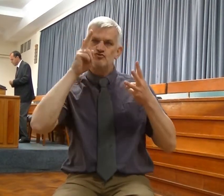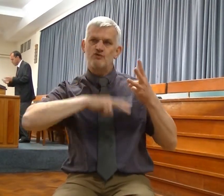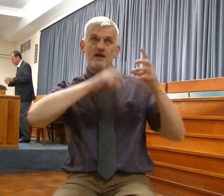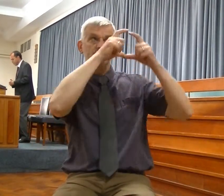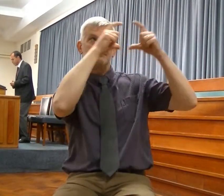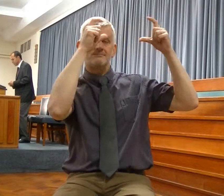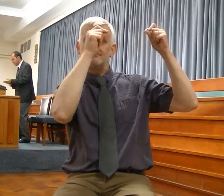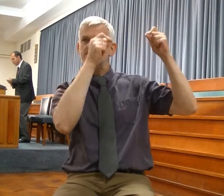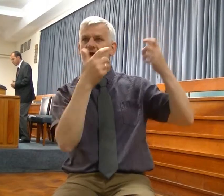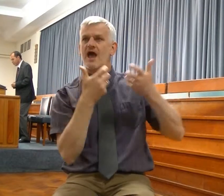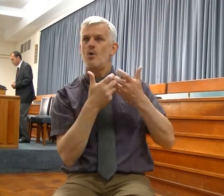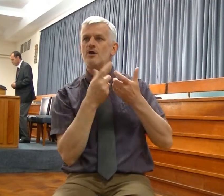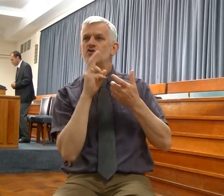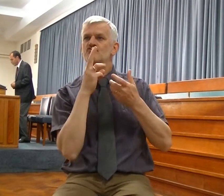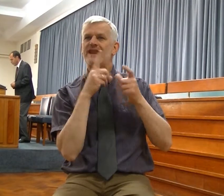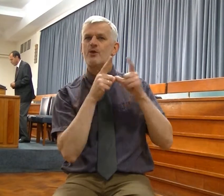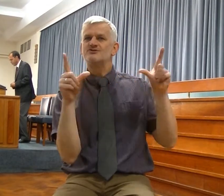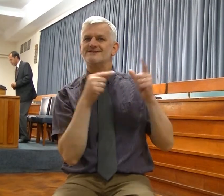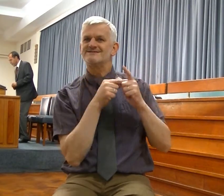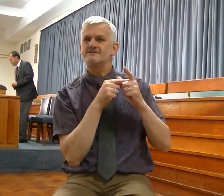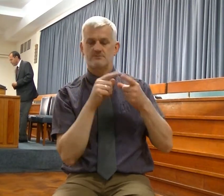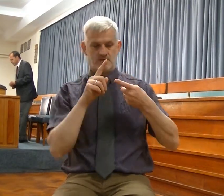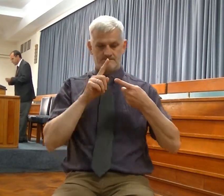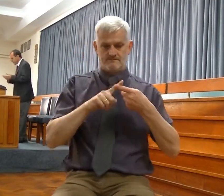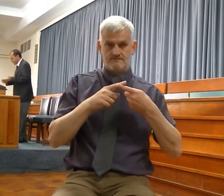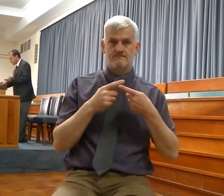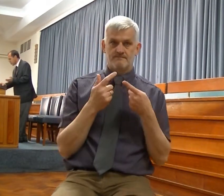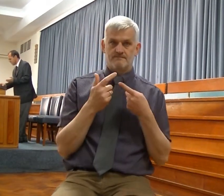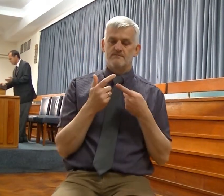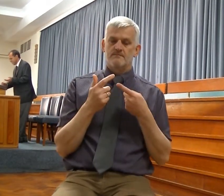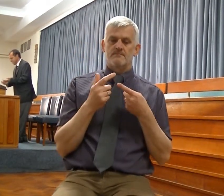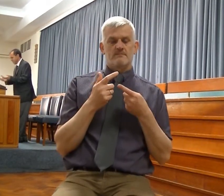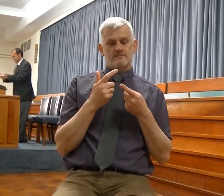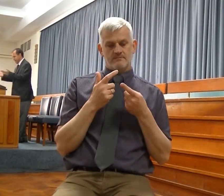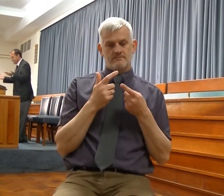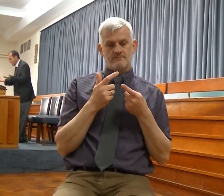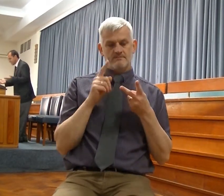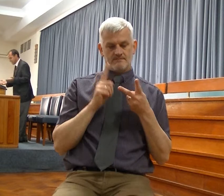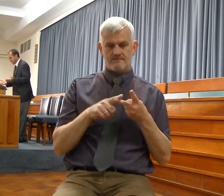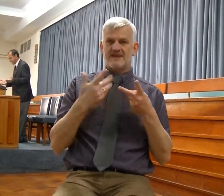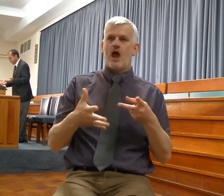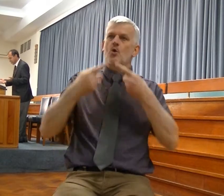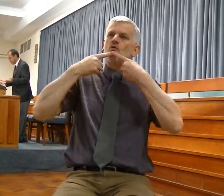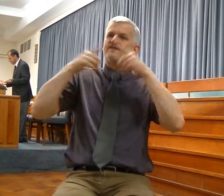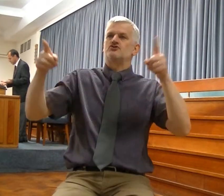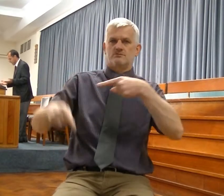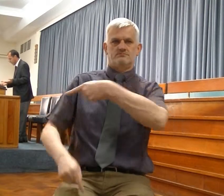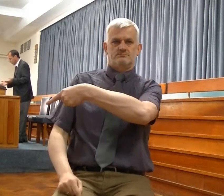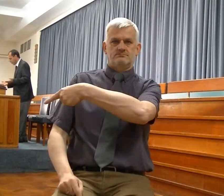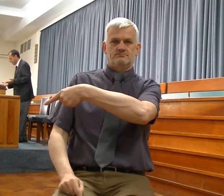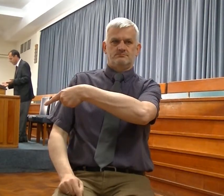tract written in three languages. Then we come to his confession. And something amazing